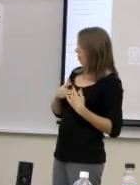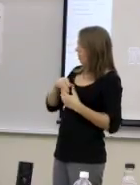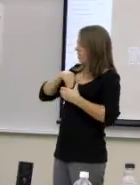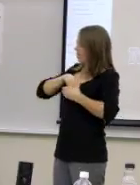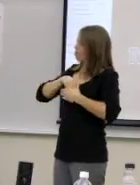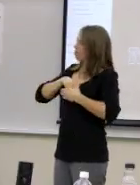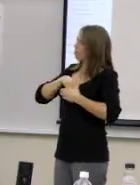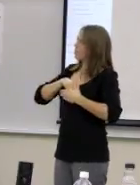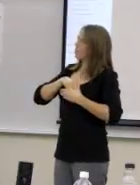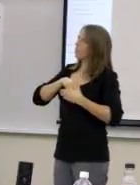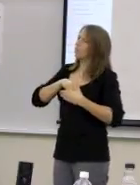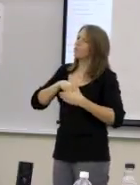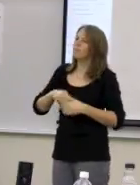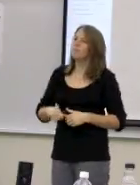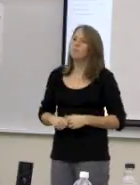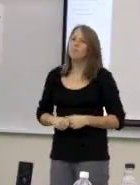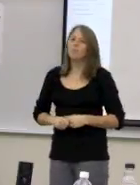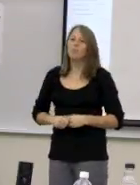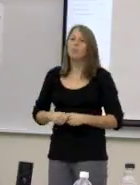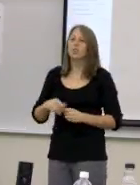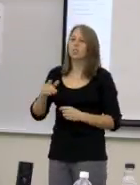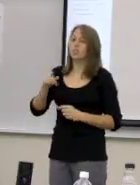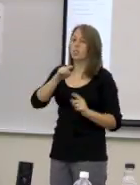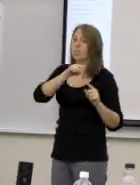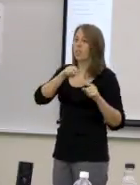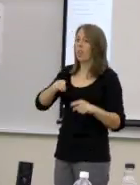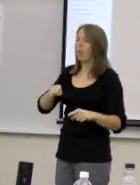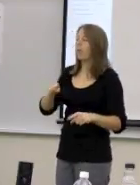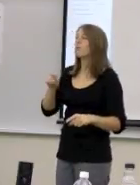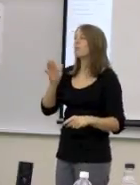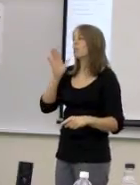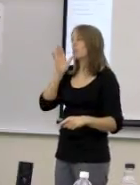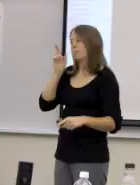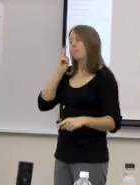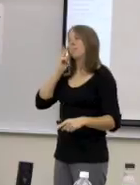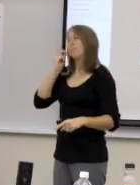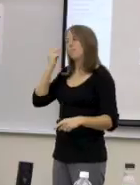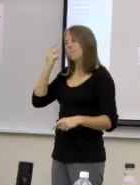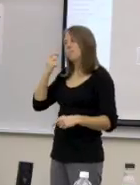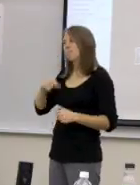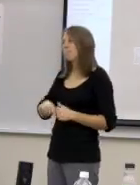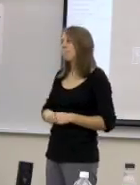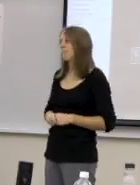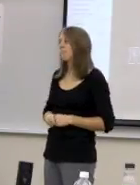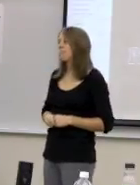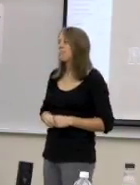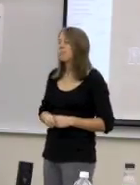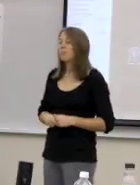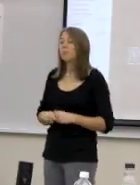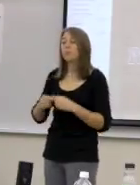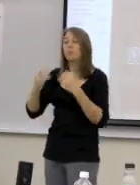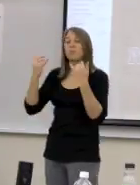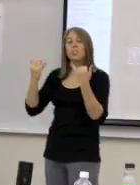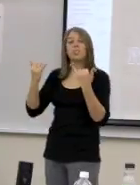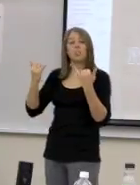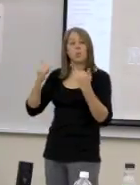internally. You'll see what I mean when you see her stuff. Right now, they have got all this information to read